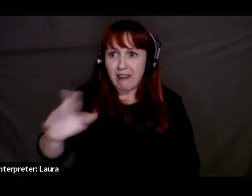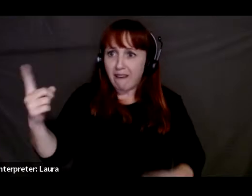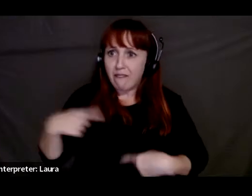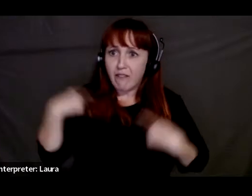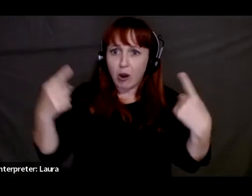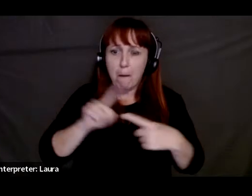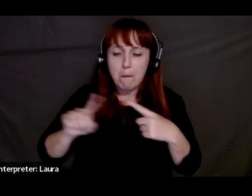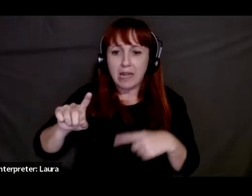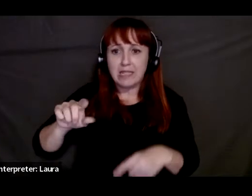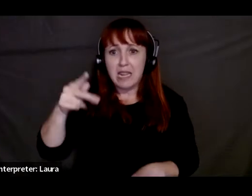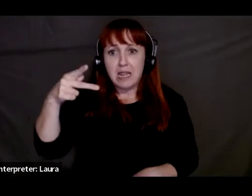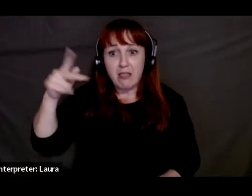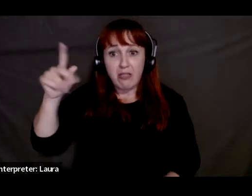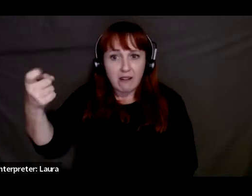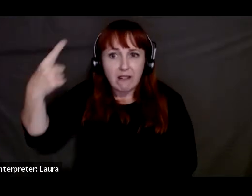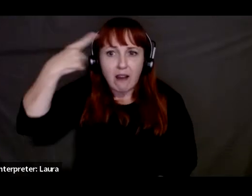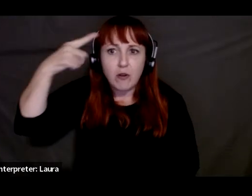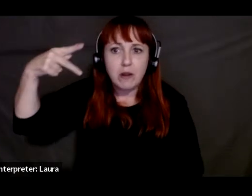the Pentagon knew.